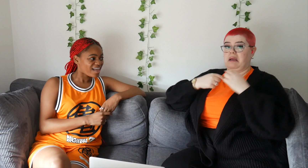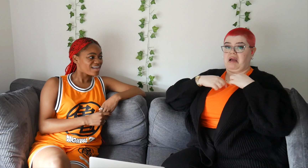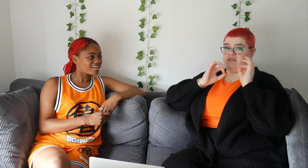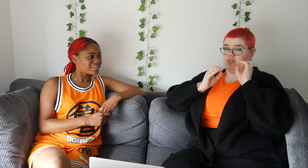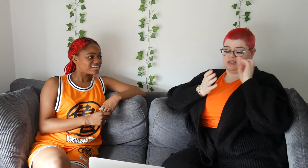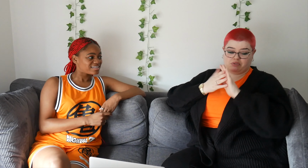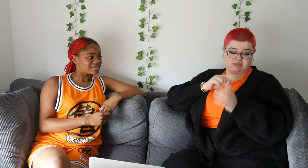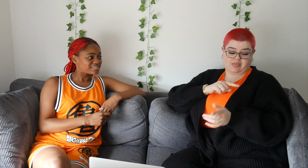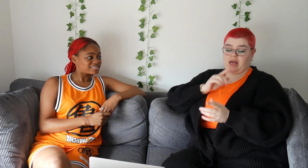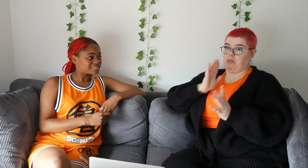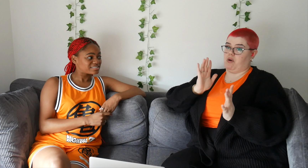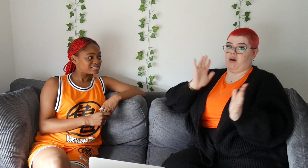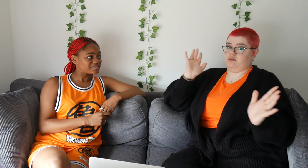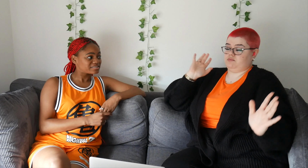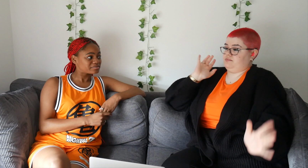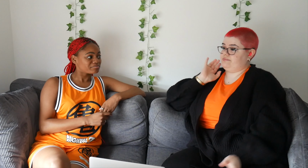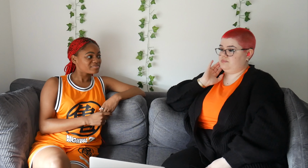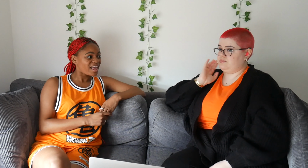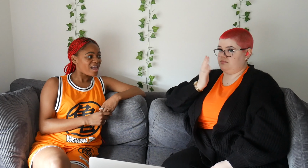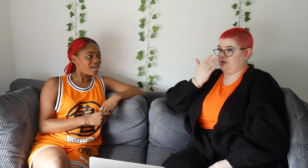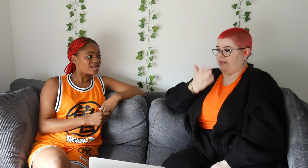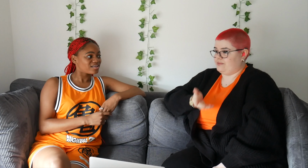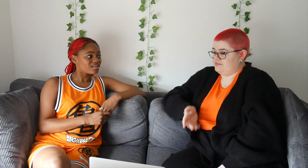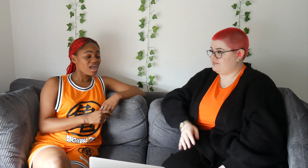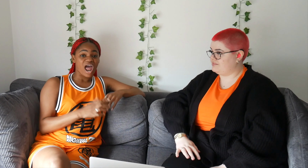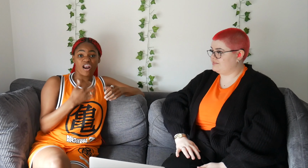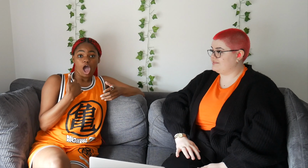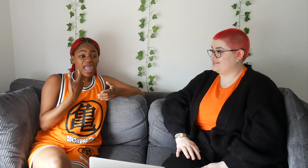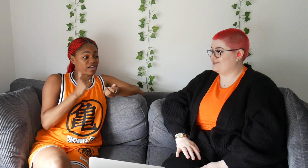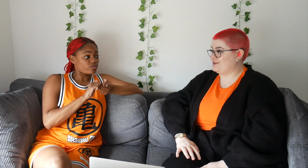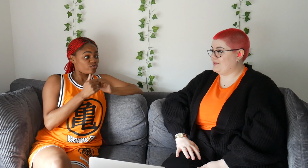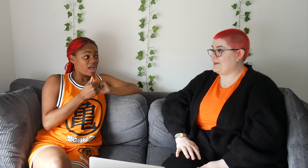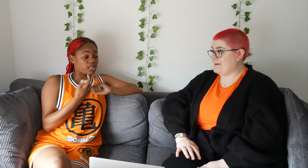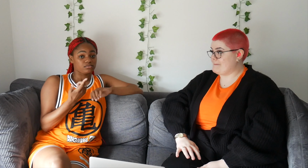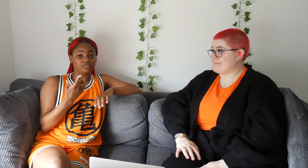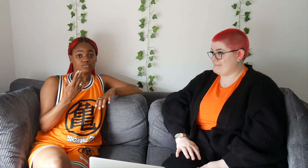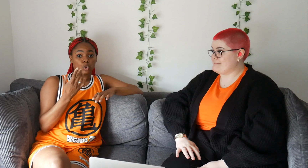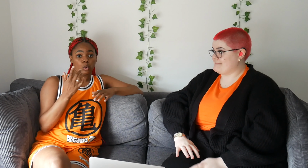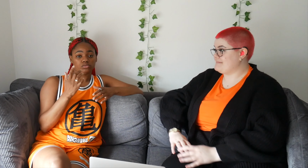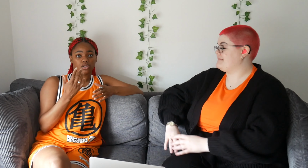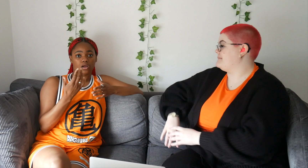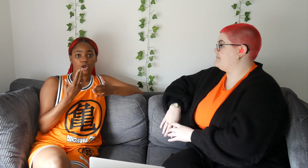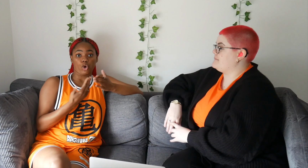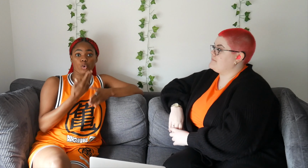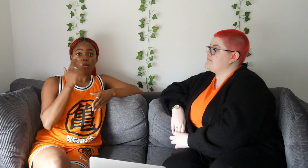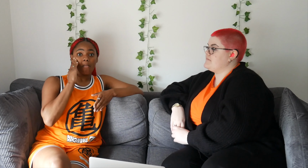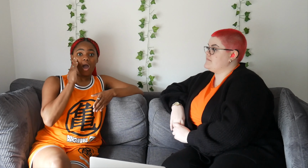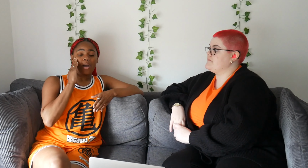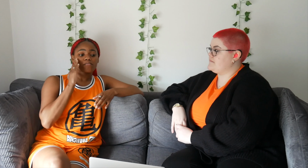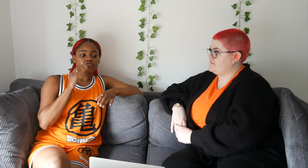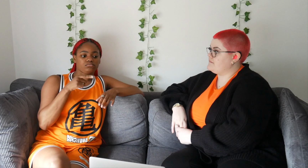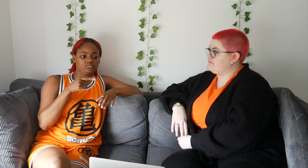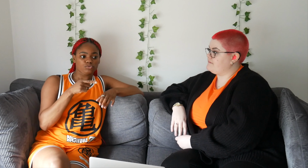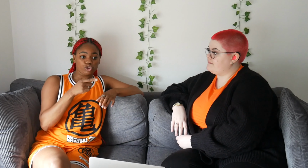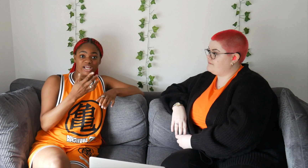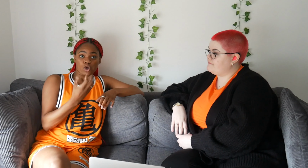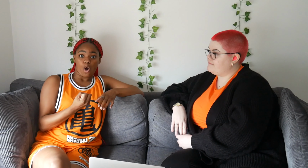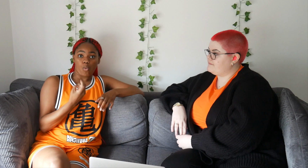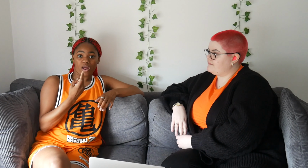annoying. I haven't experienced that yet, but And I have a friend who is a new mum who got